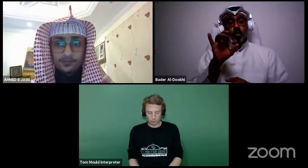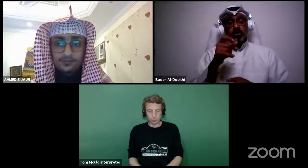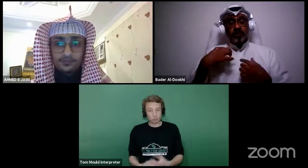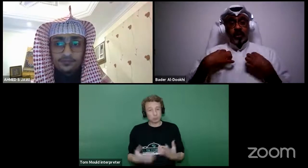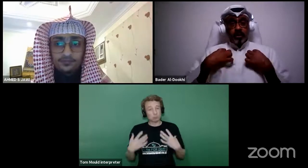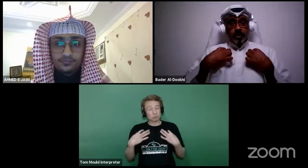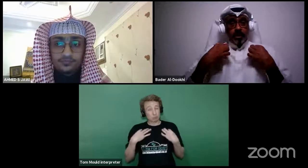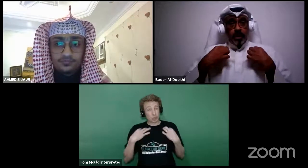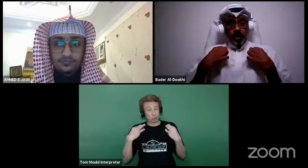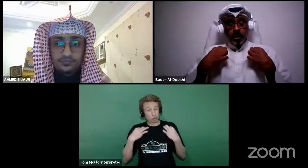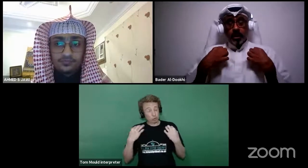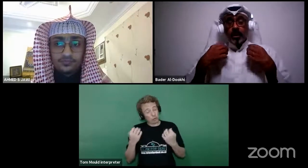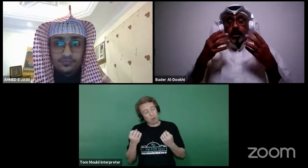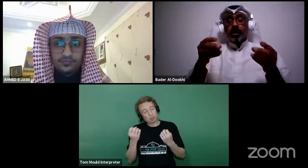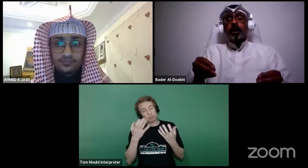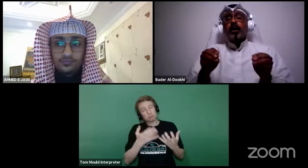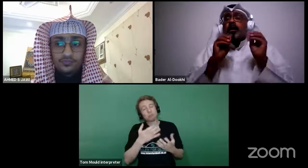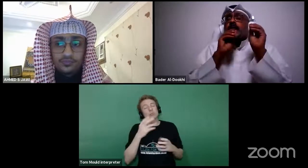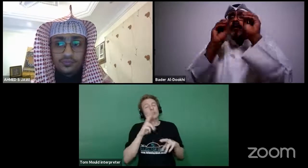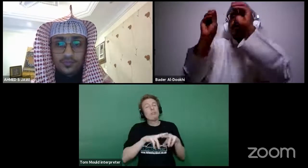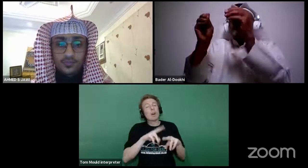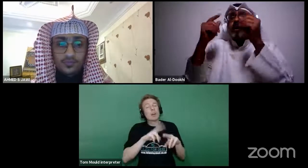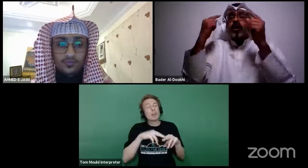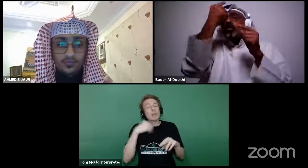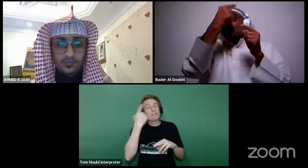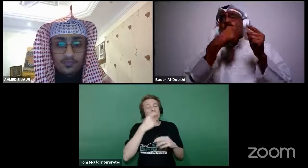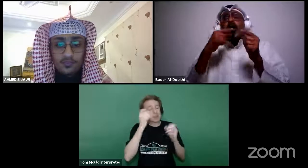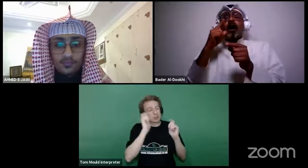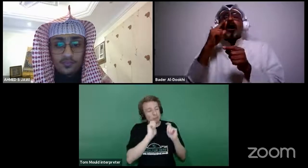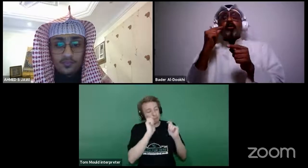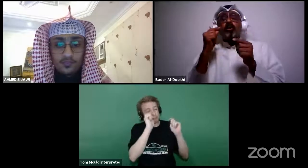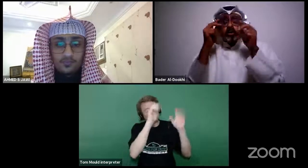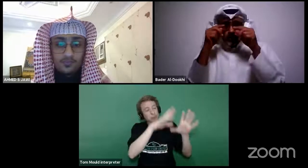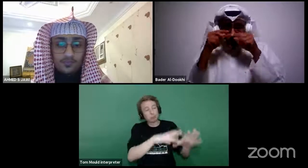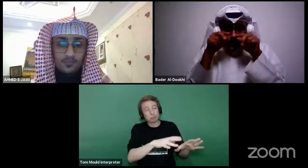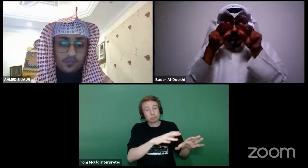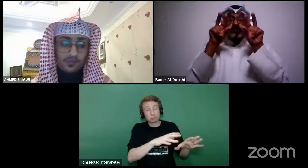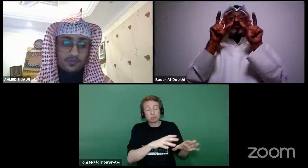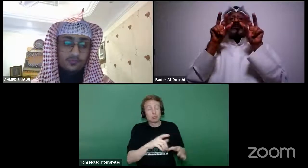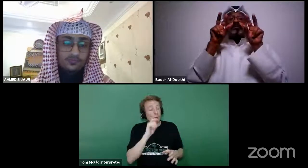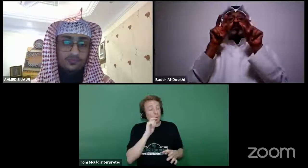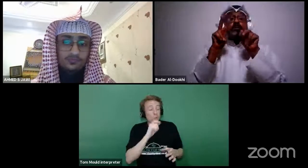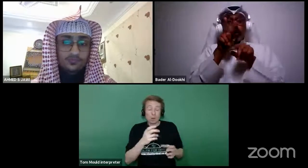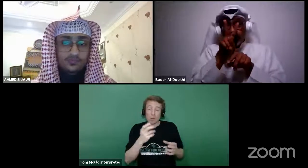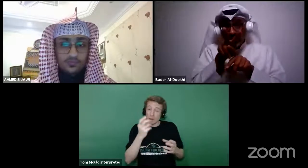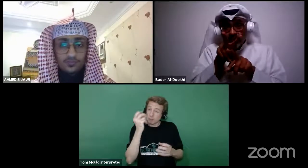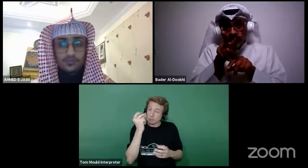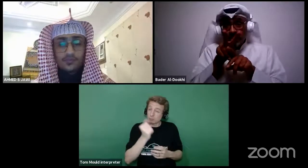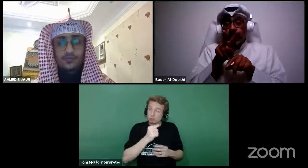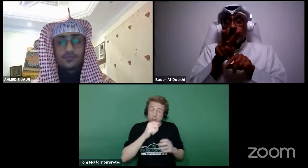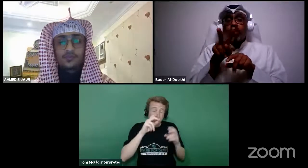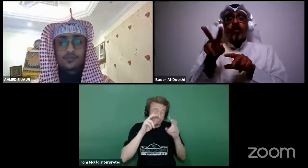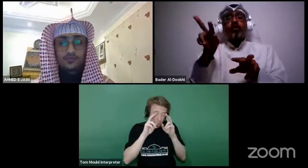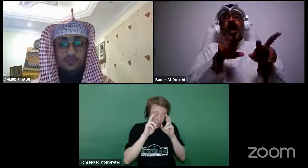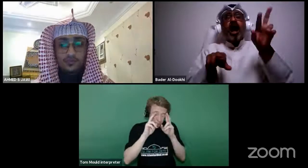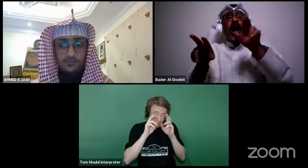and cast it over the face of my father. He will become clear-sighted and bring me all your